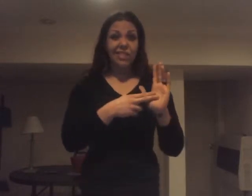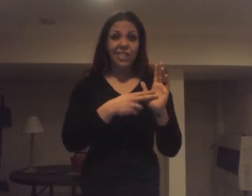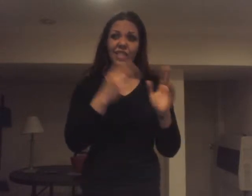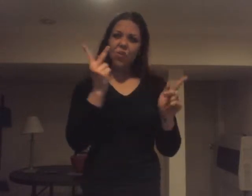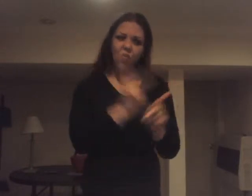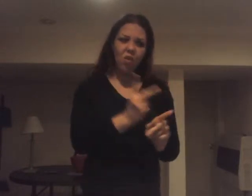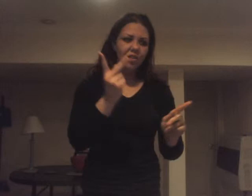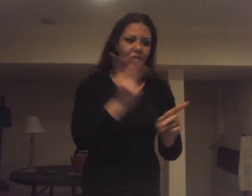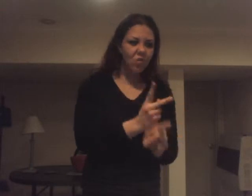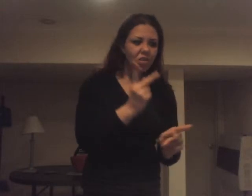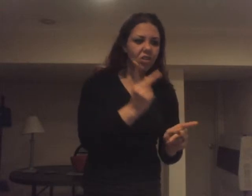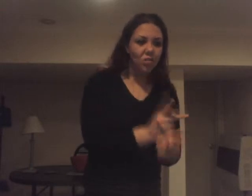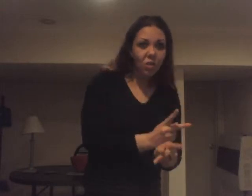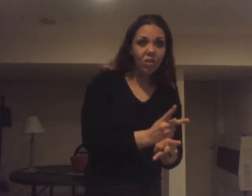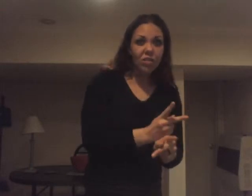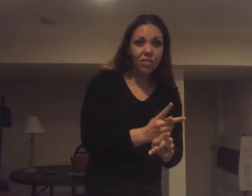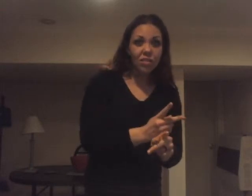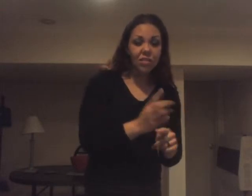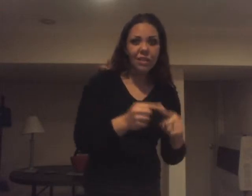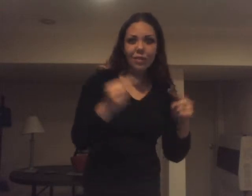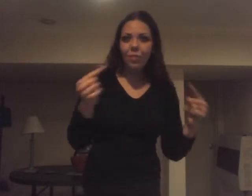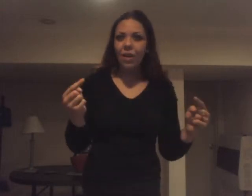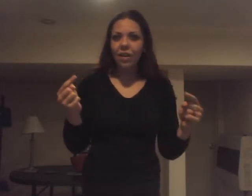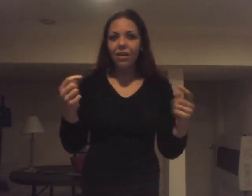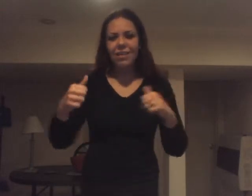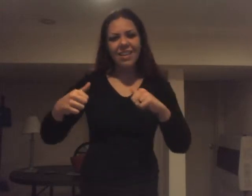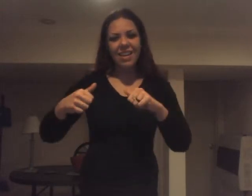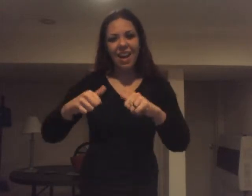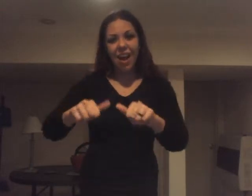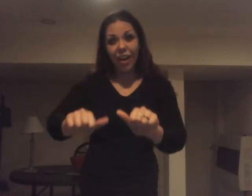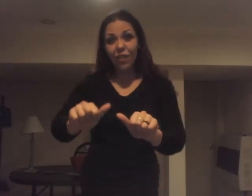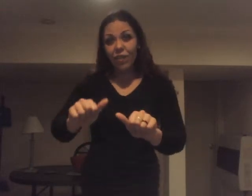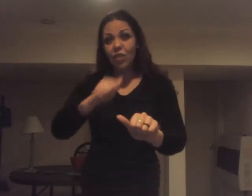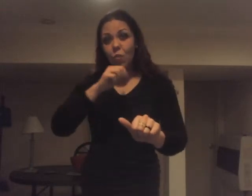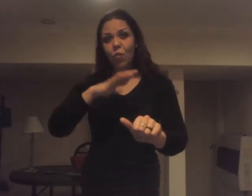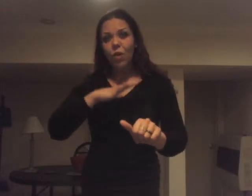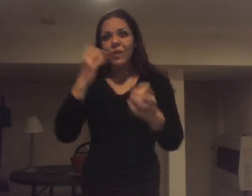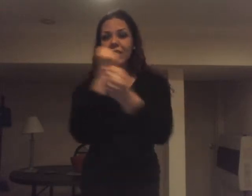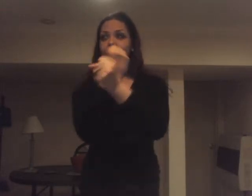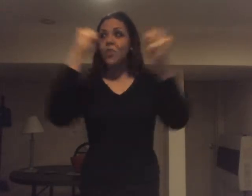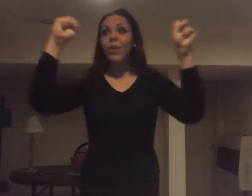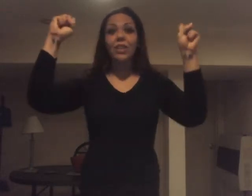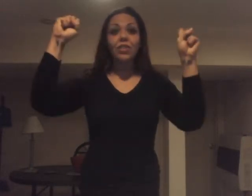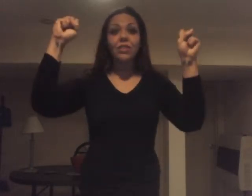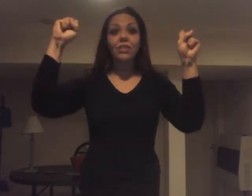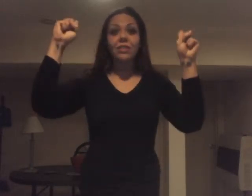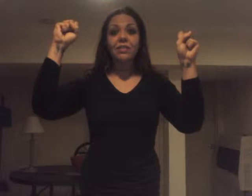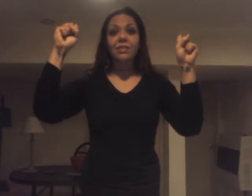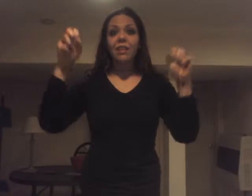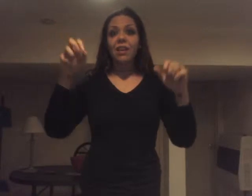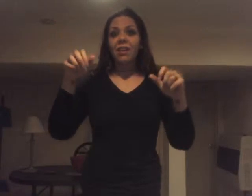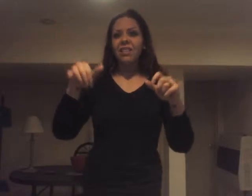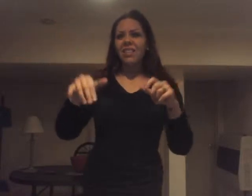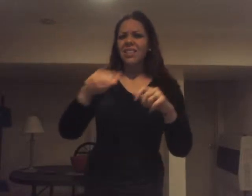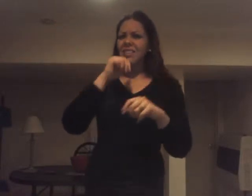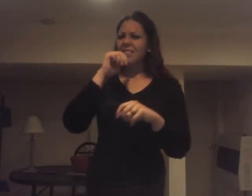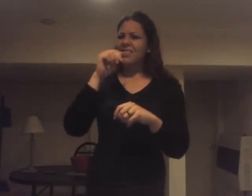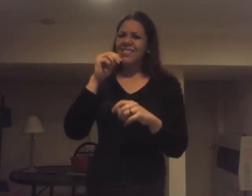all the efforts of women's liberationists? That seems a little bit unlikely.